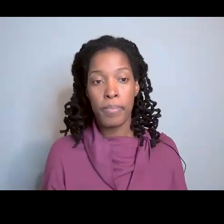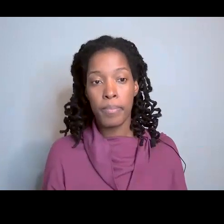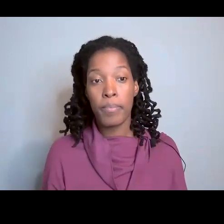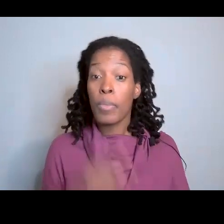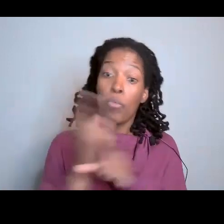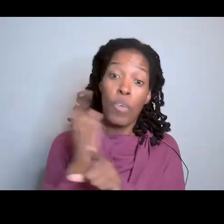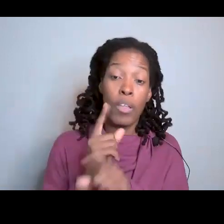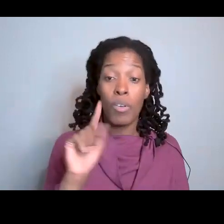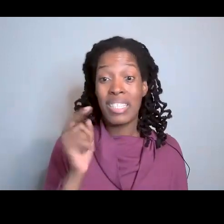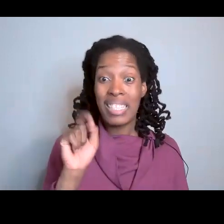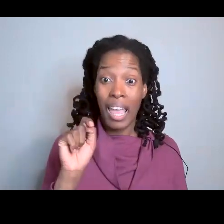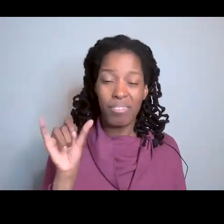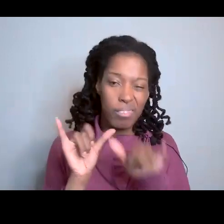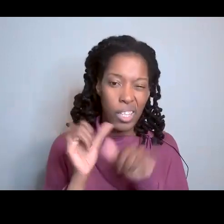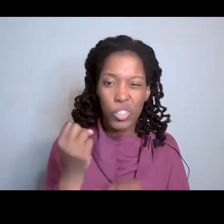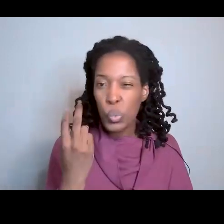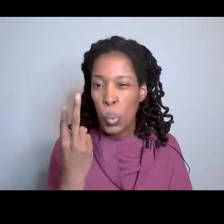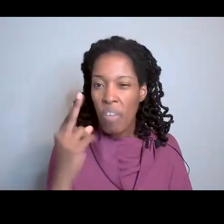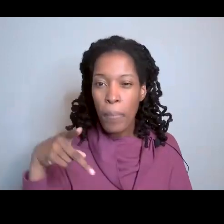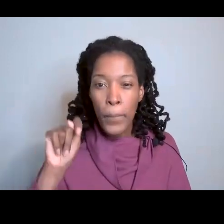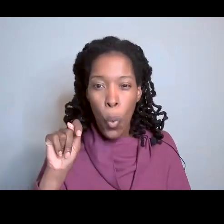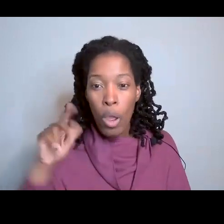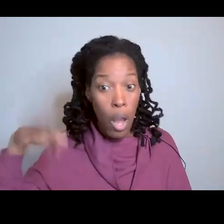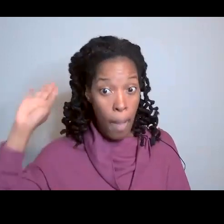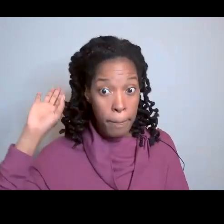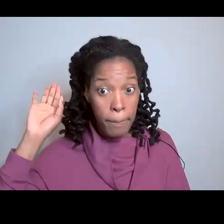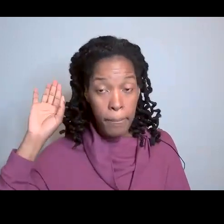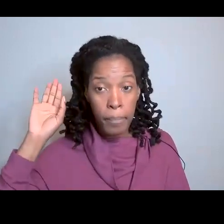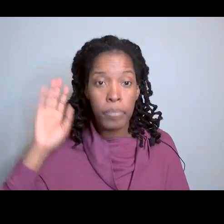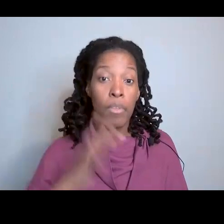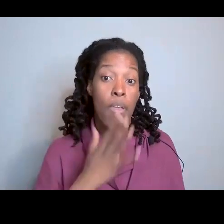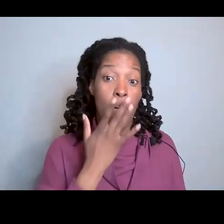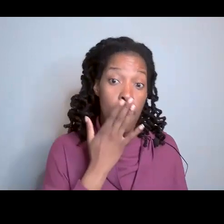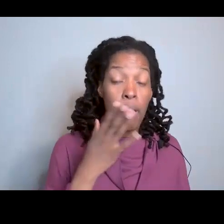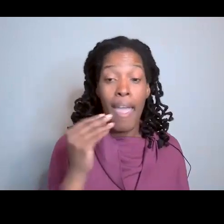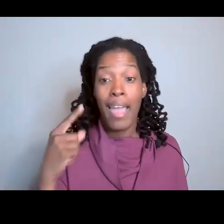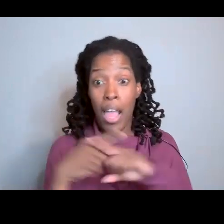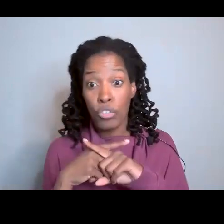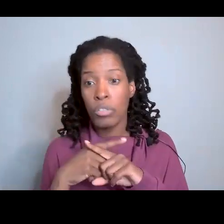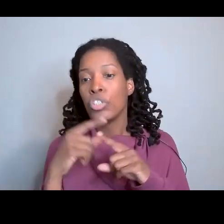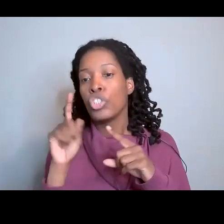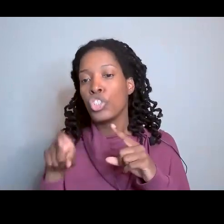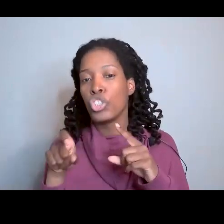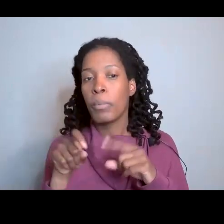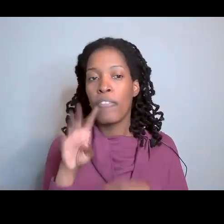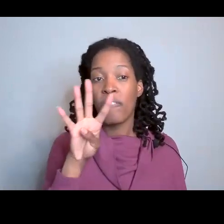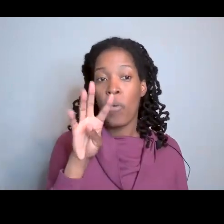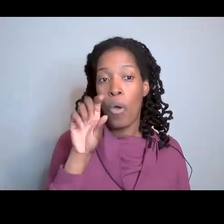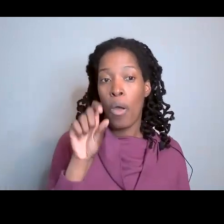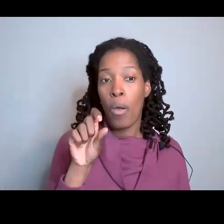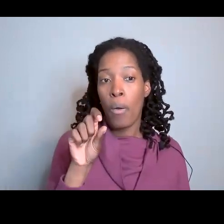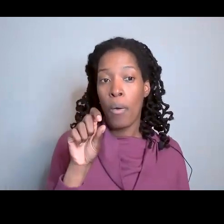points and up, then the color and contrast should be 4.5 to 1 in